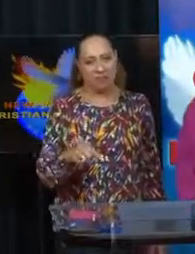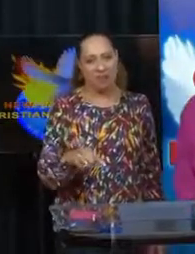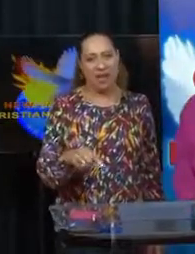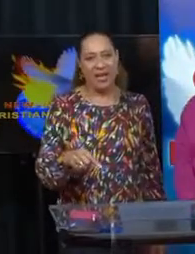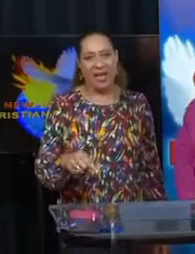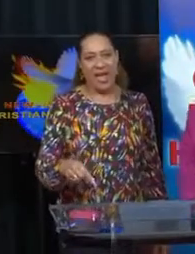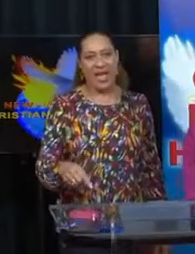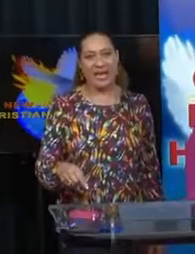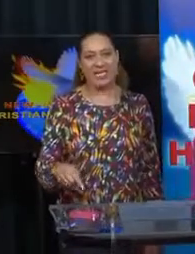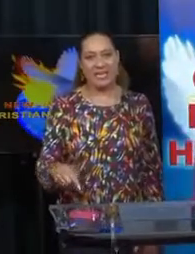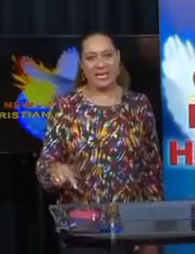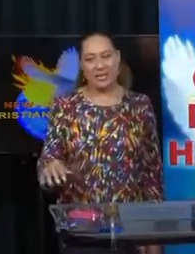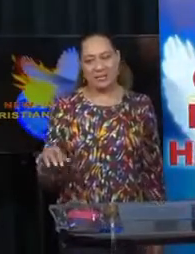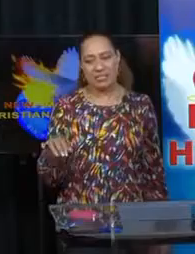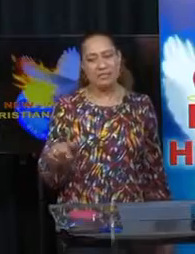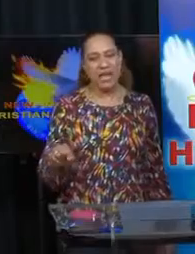and and sometimes